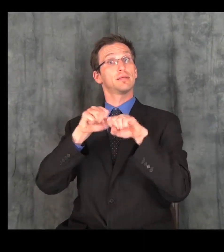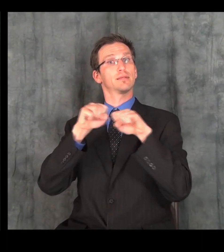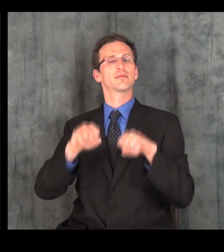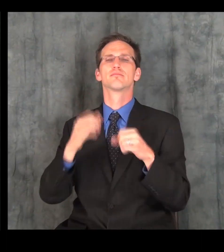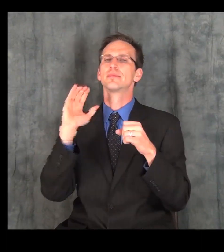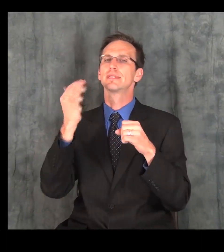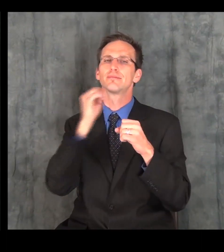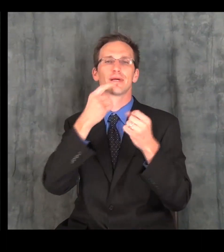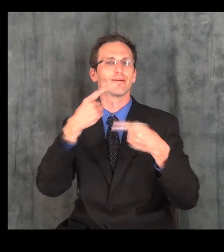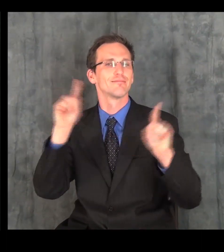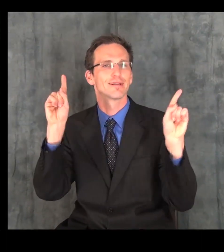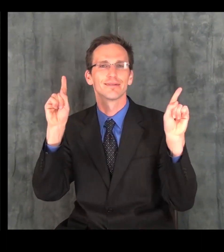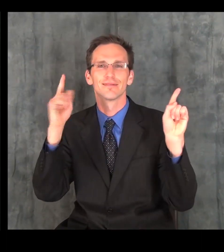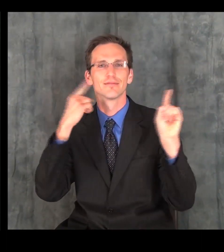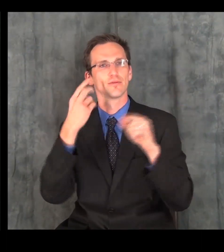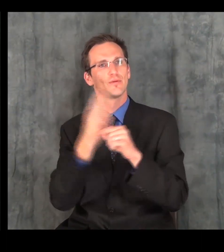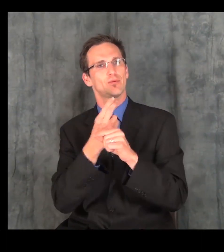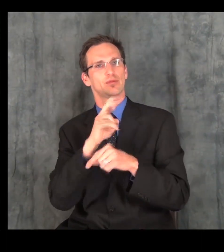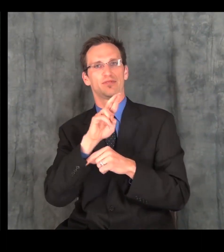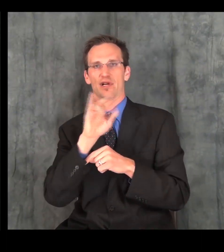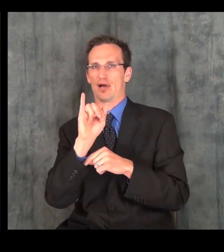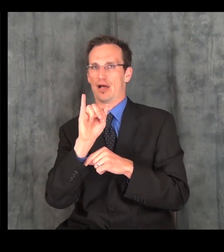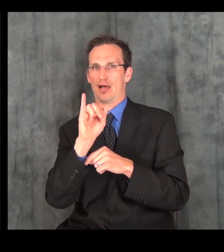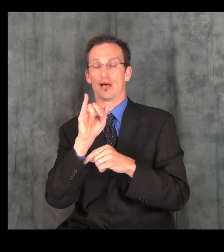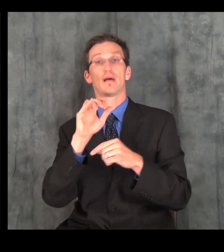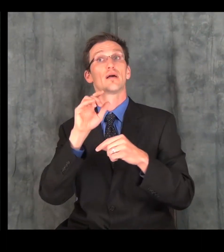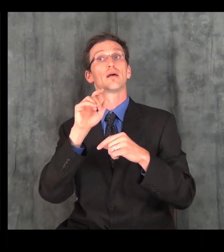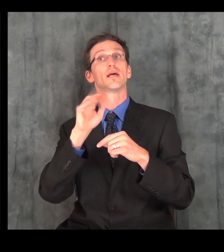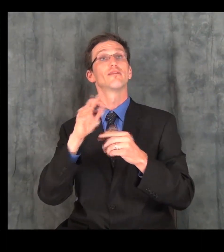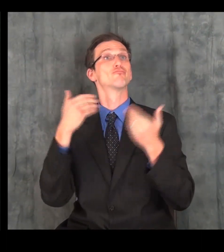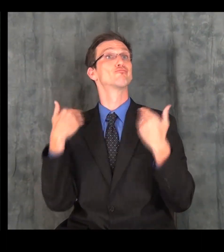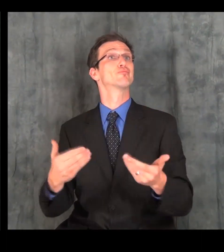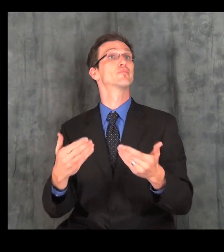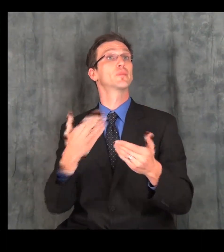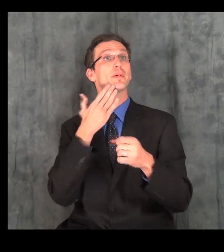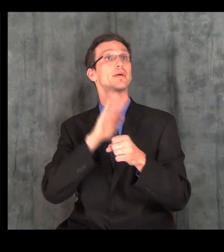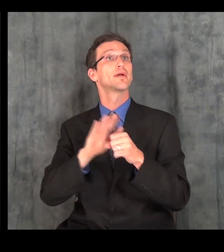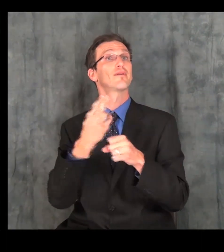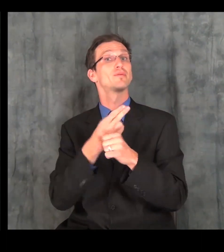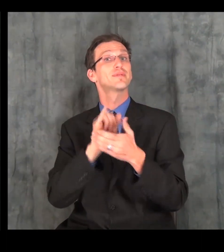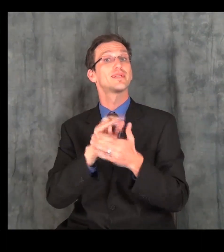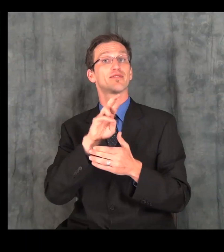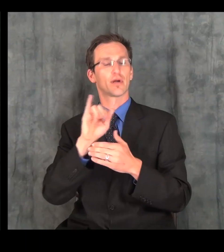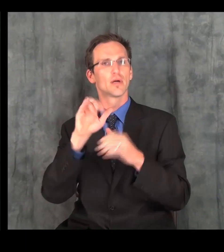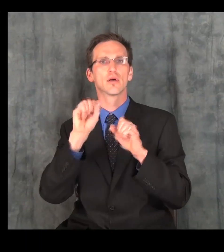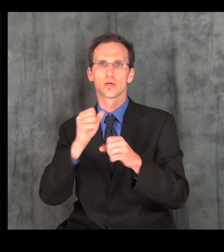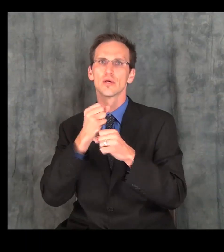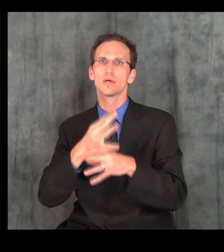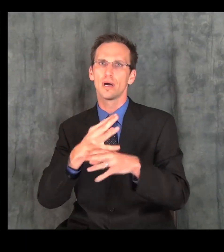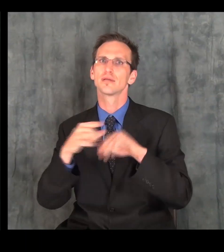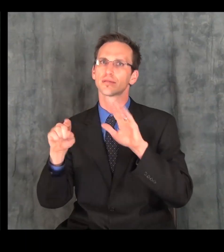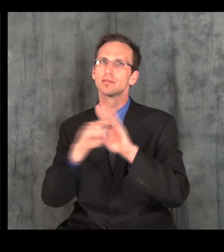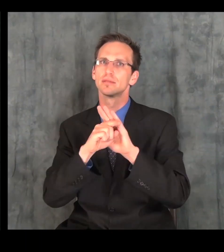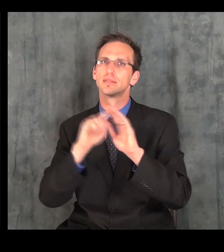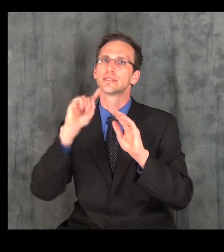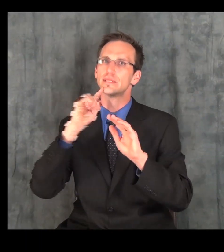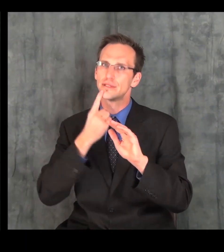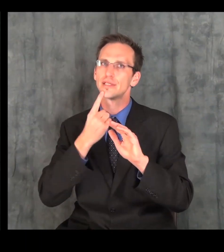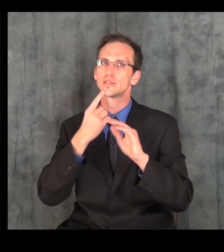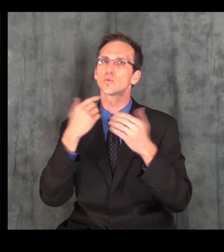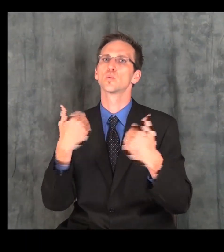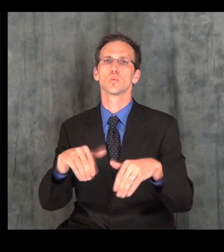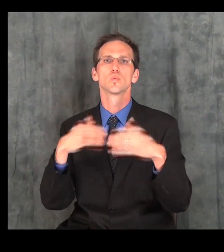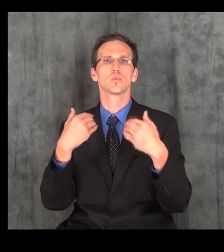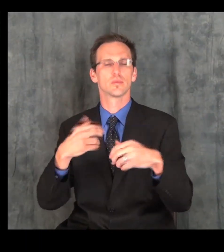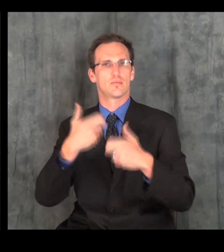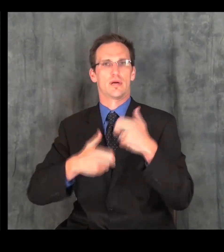effective system to use, and if anything it could be detrimental on the experience for any deaf person in that